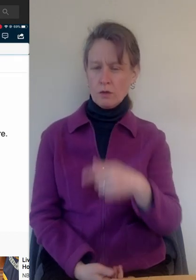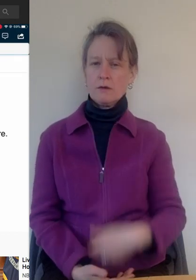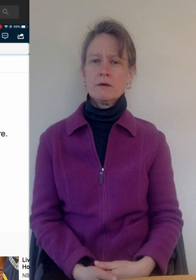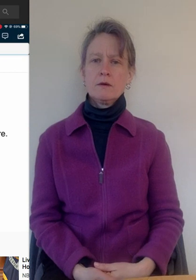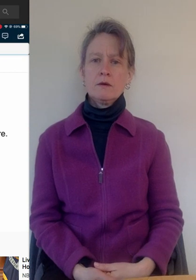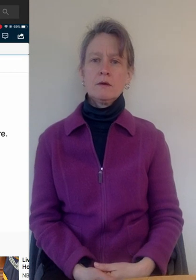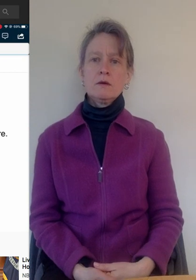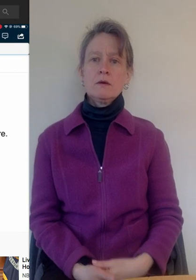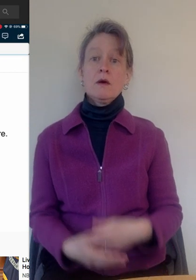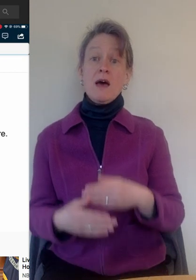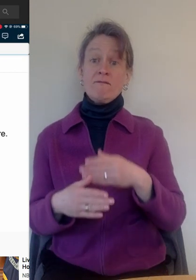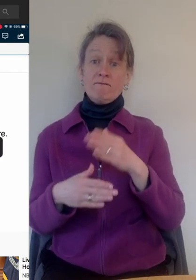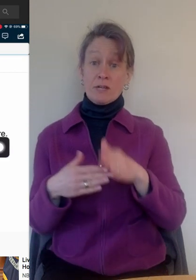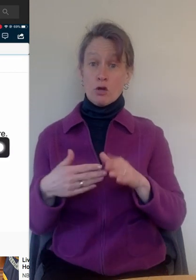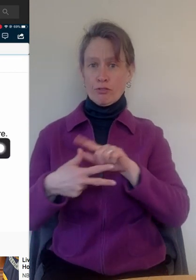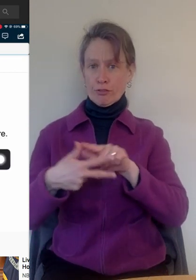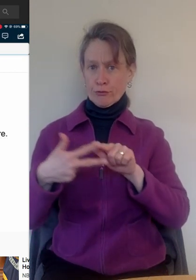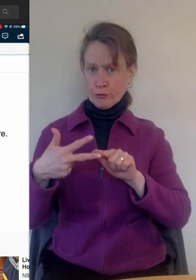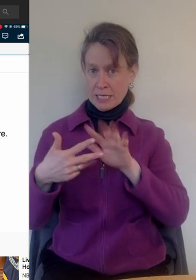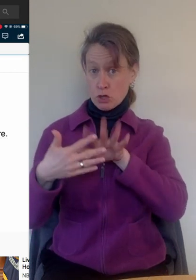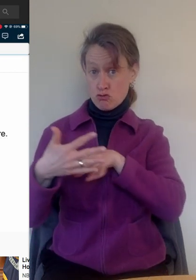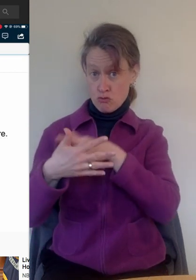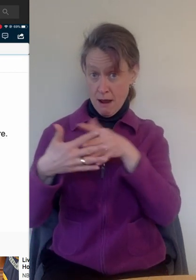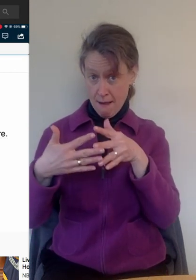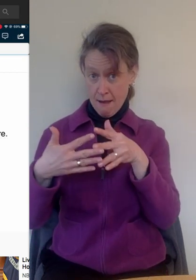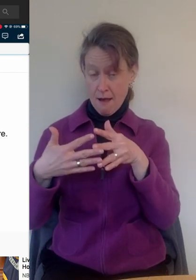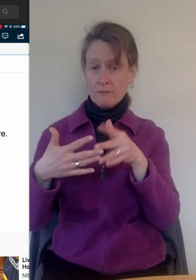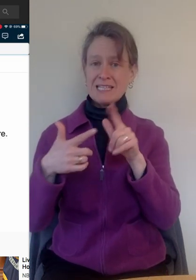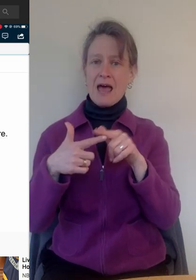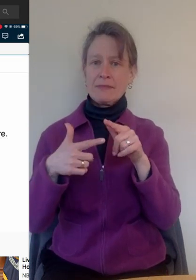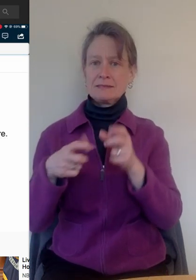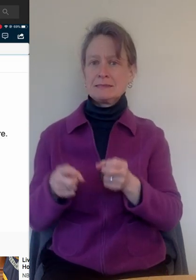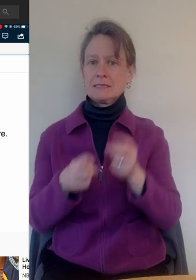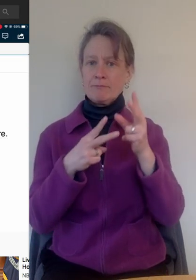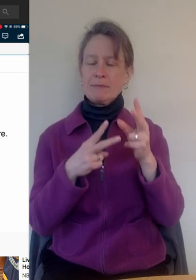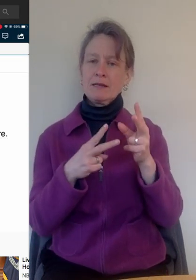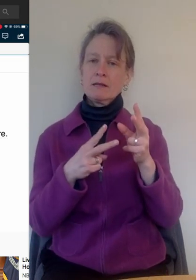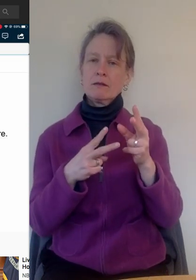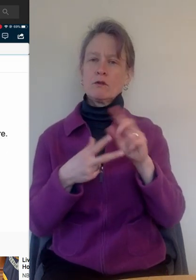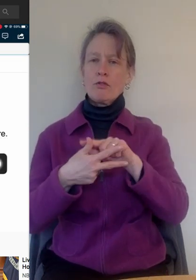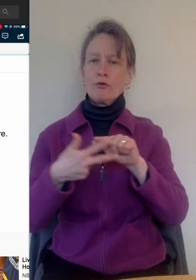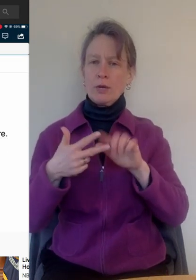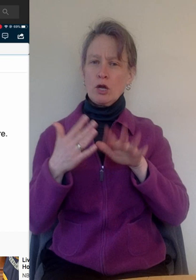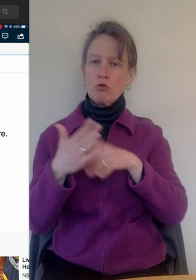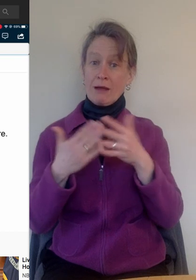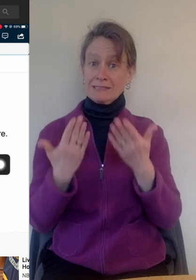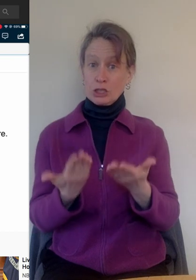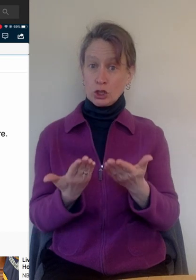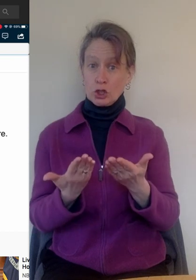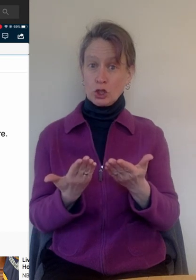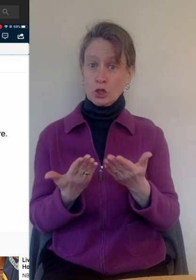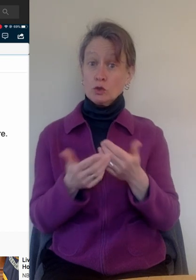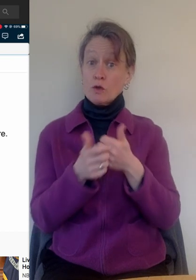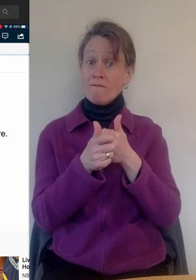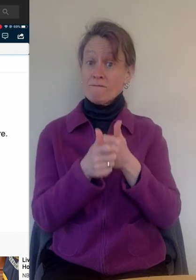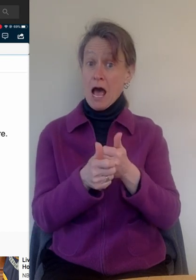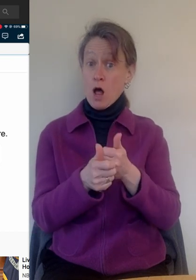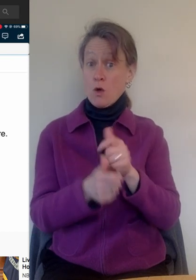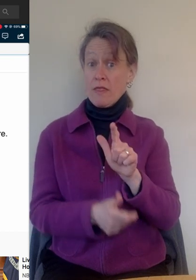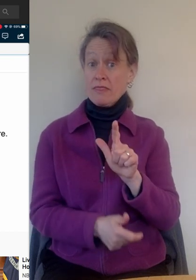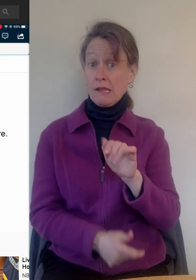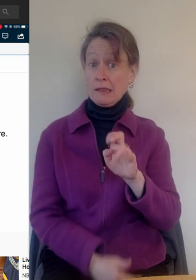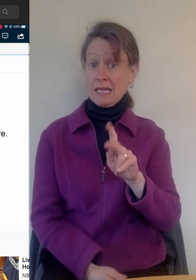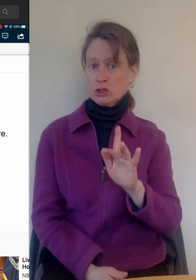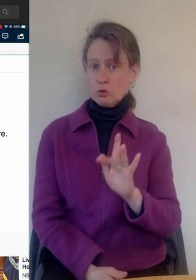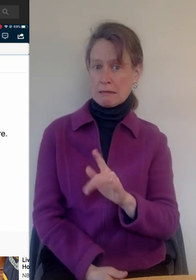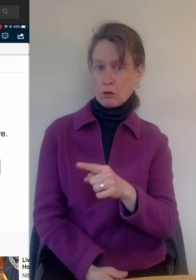and submit all 3 screenshots here. Follow this link to begin. So you're going to need to click on